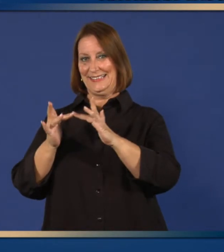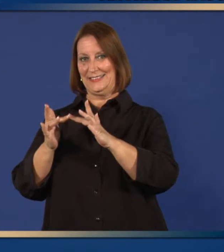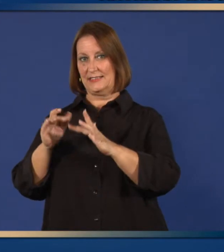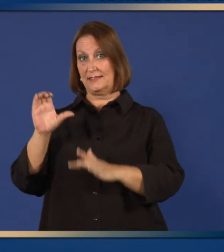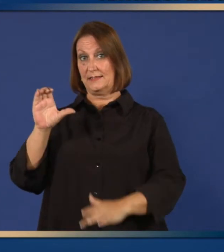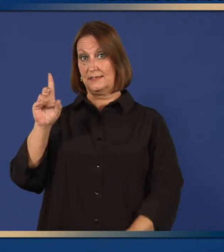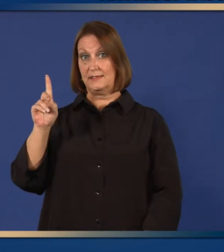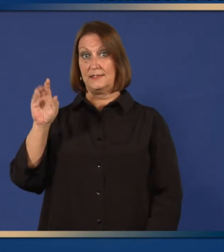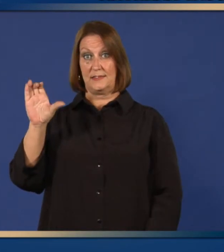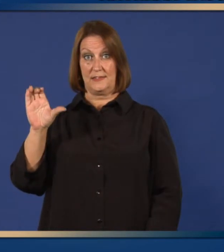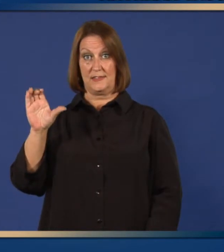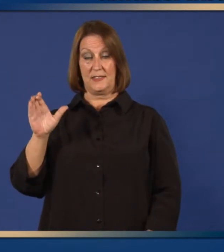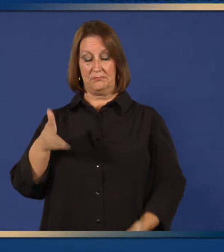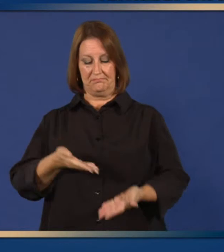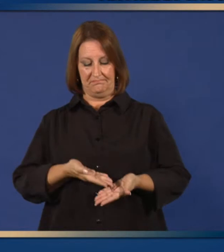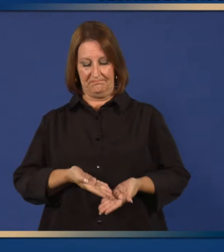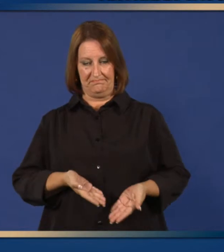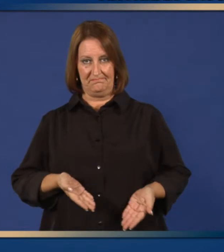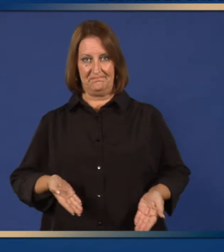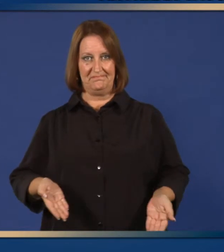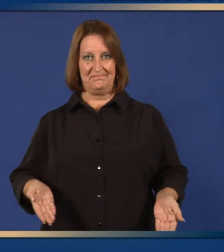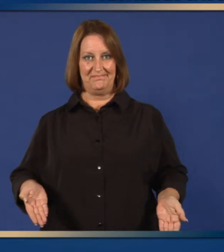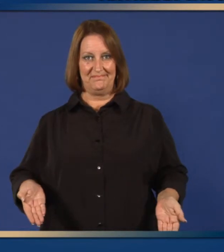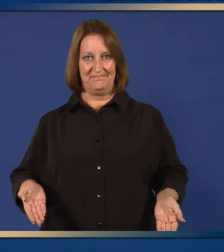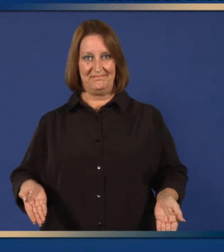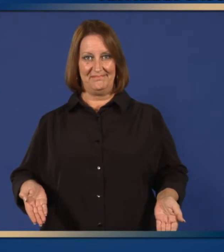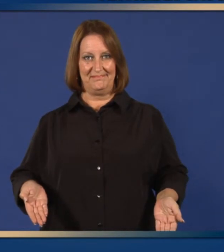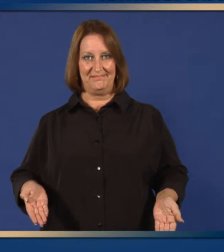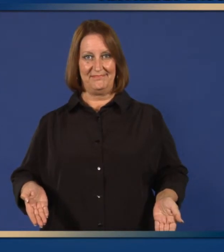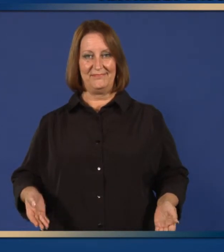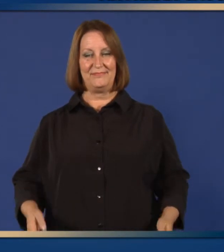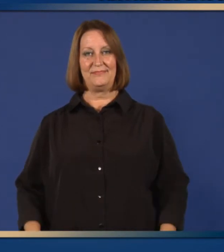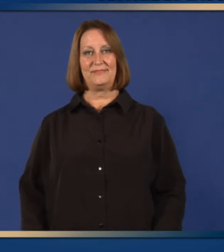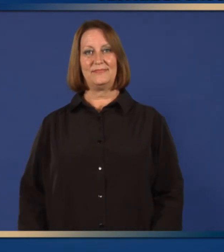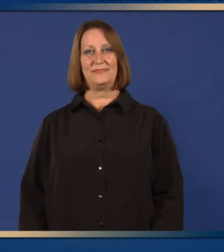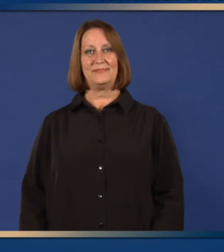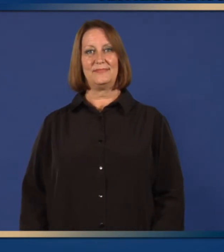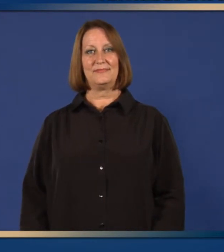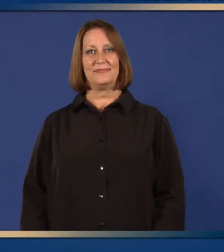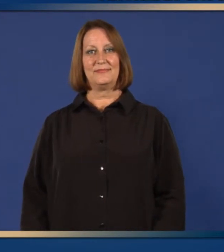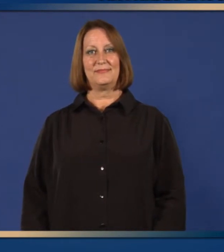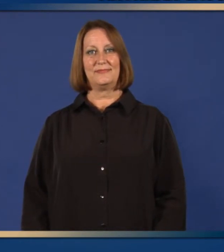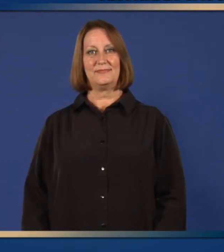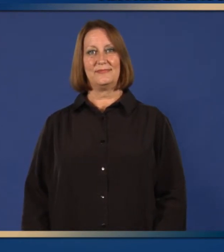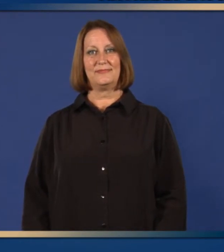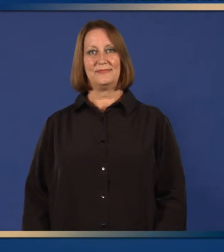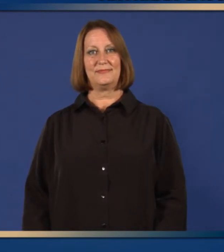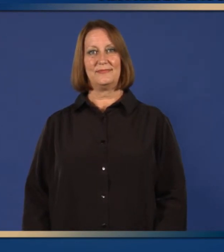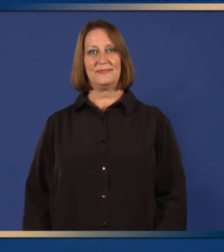Visit the CDC's website at the address listed on the screen.